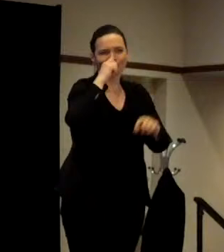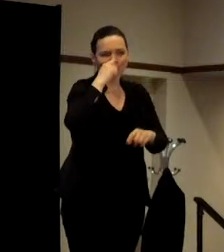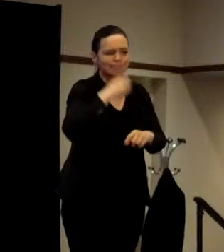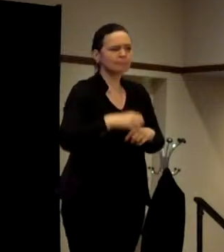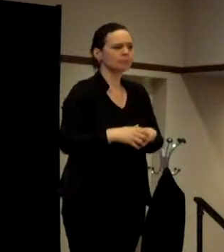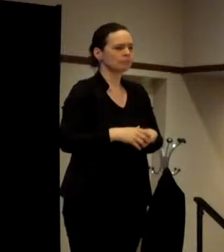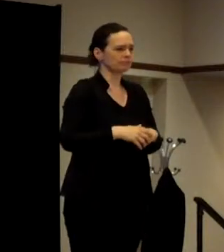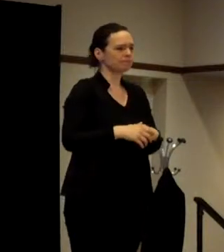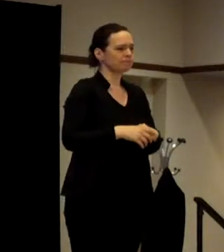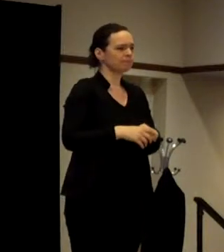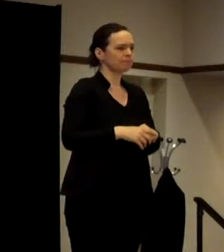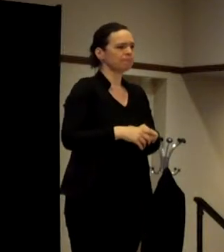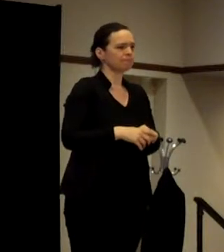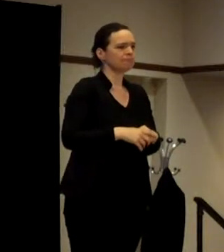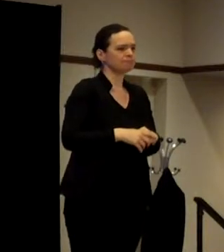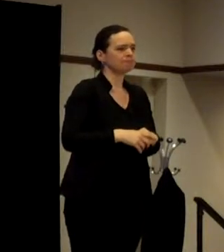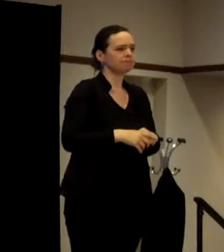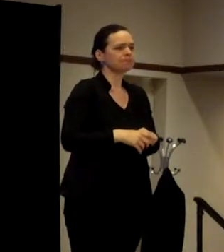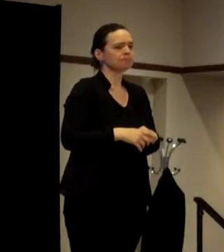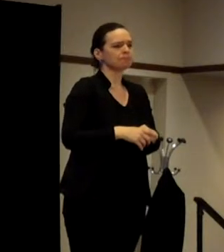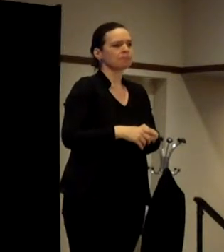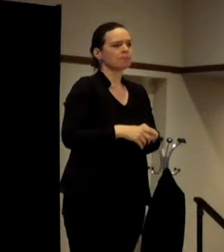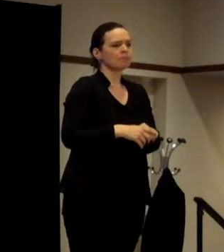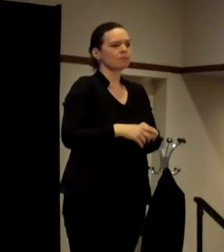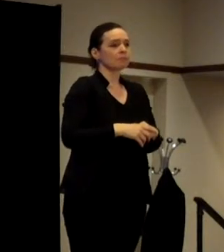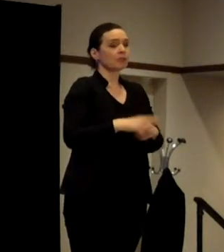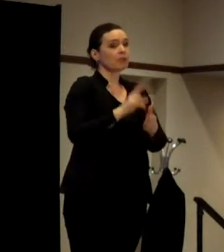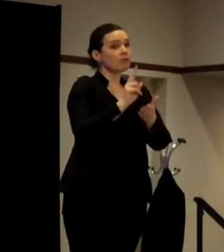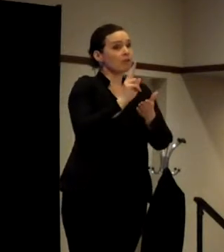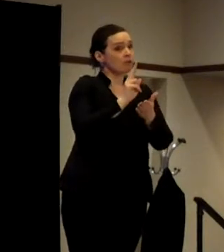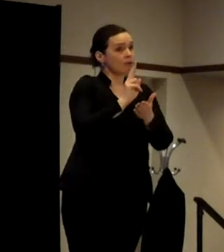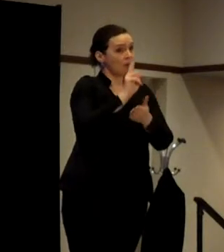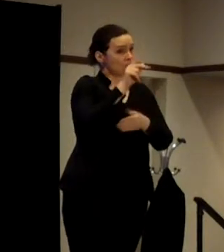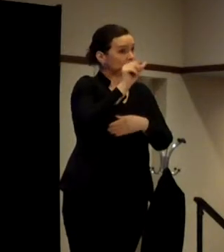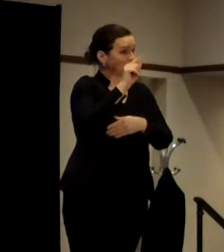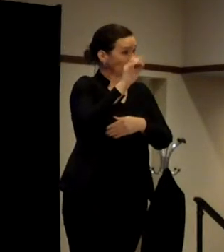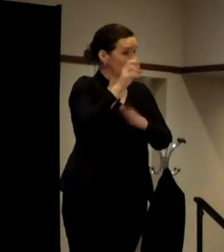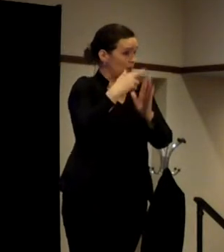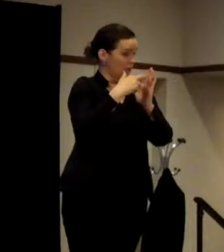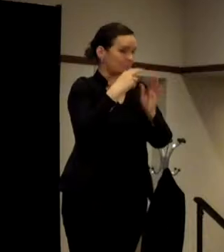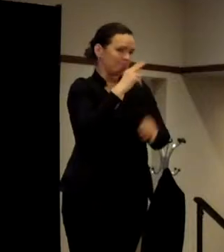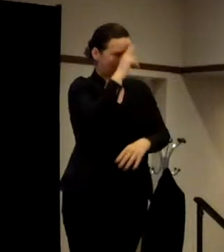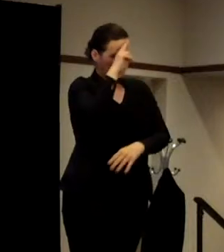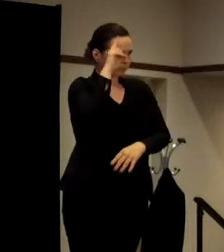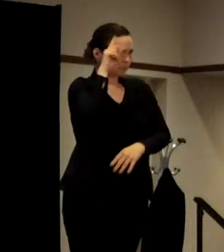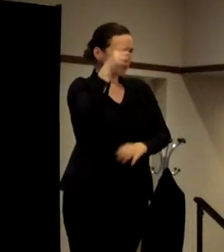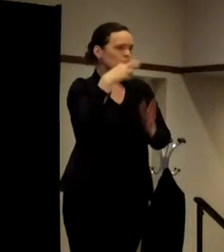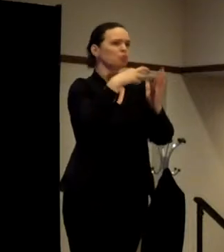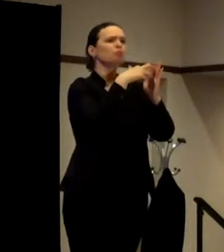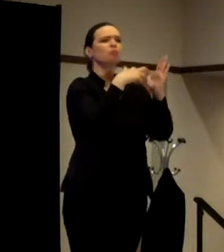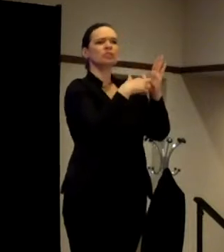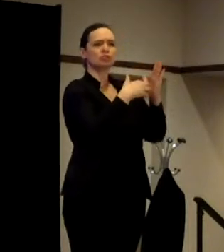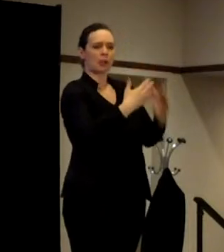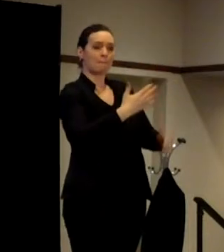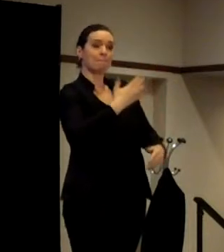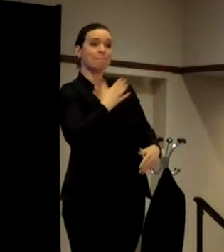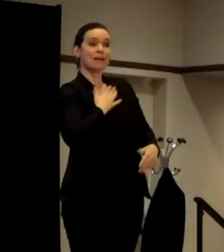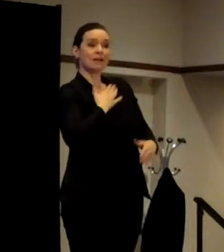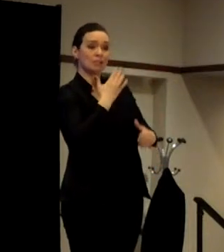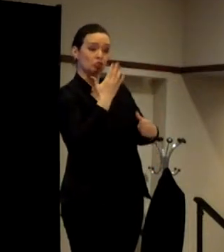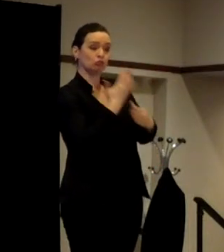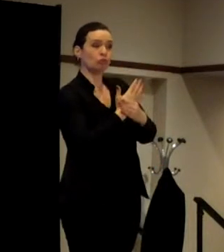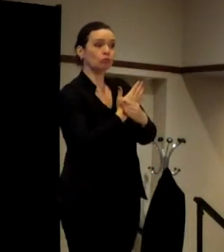mychart.upstate.edu. You create a login, and you can register for a test. Symptomatic.